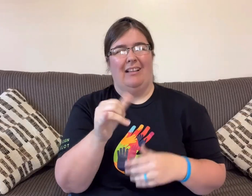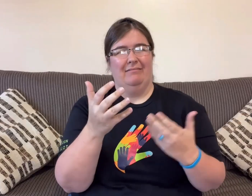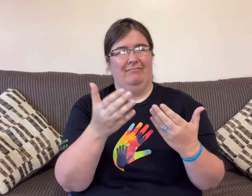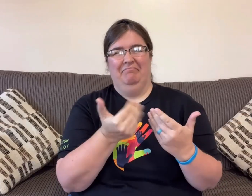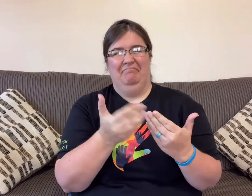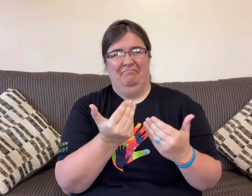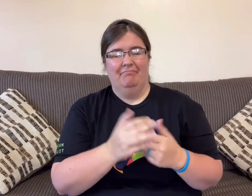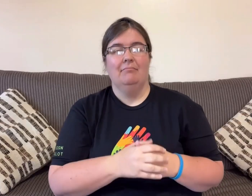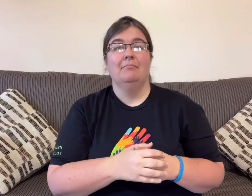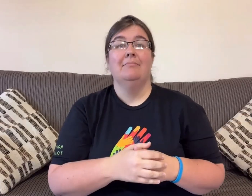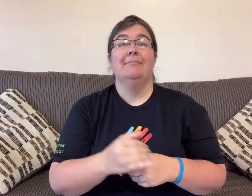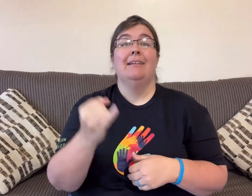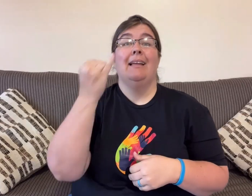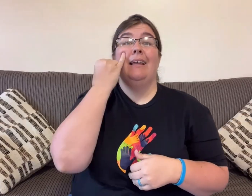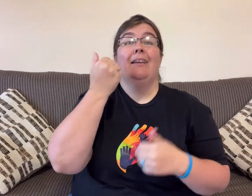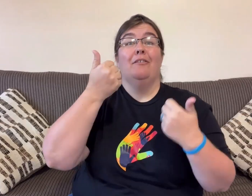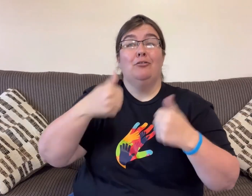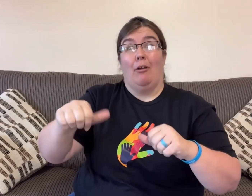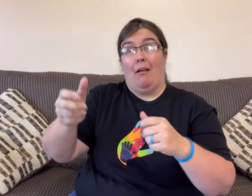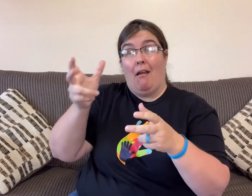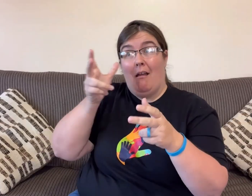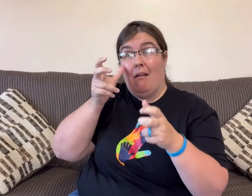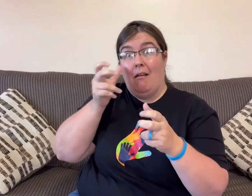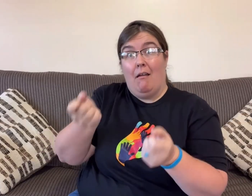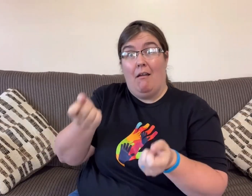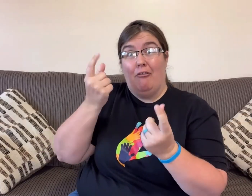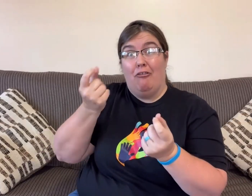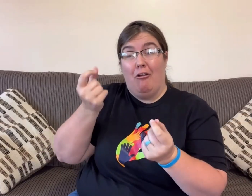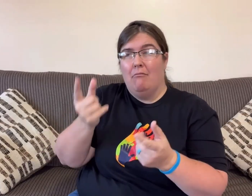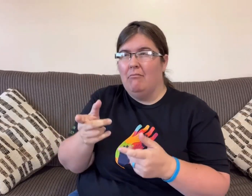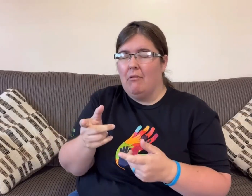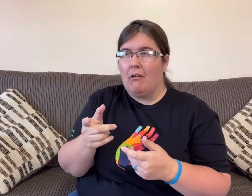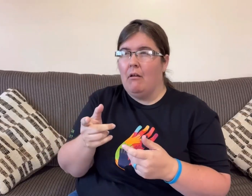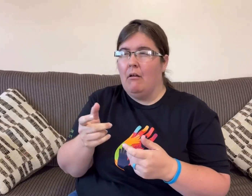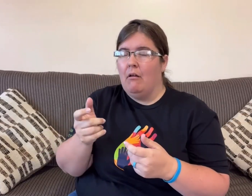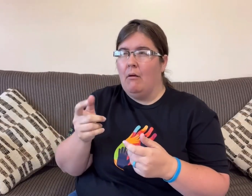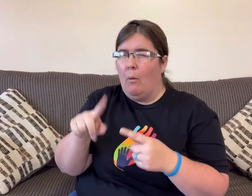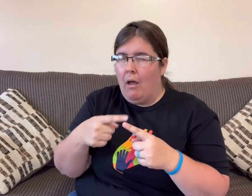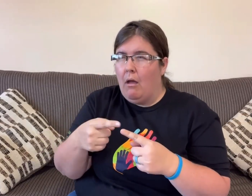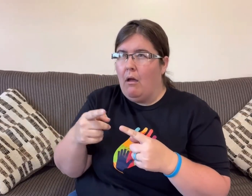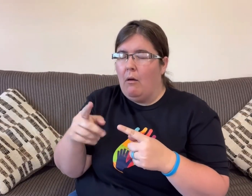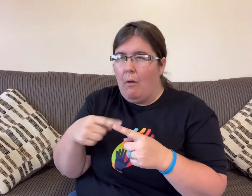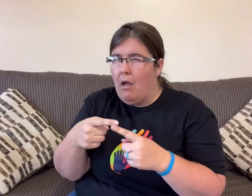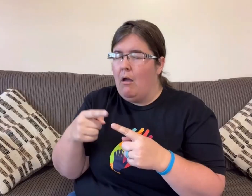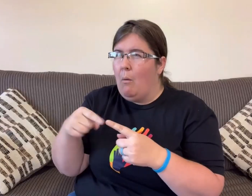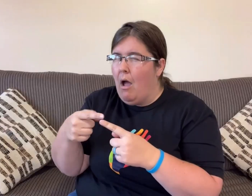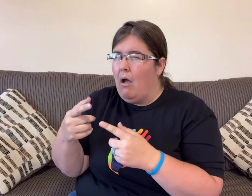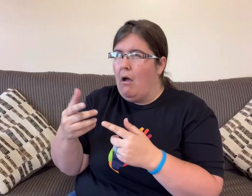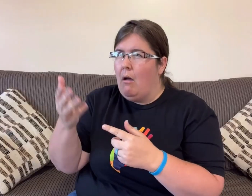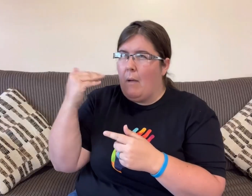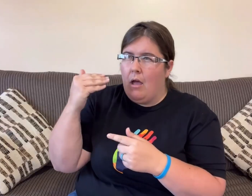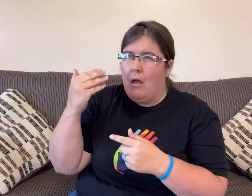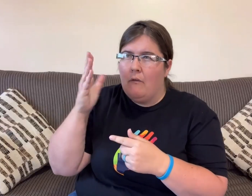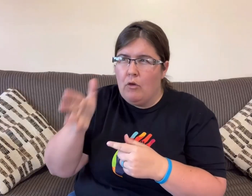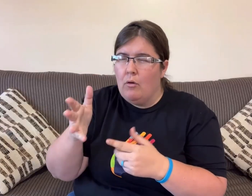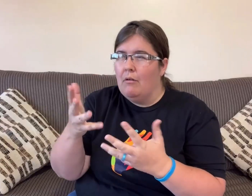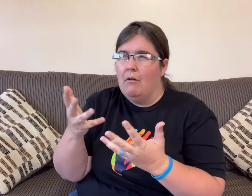do. But if you're trying to understand someone else who's signing time markers, you may find yourself saying, wait, when? In the past? In the